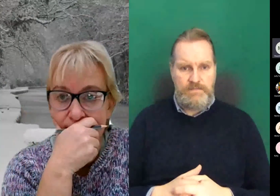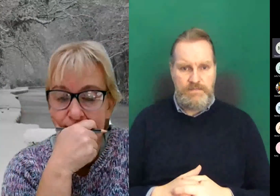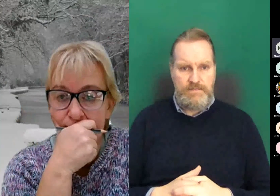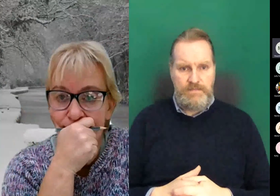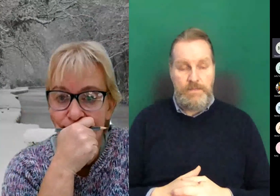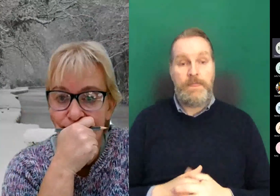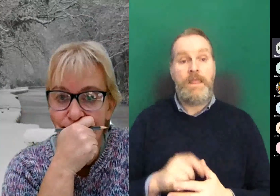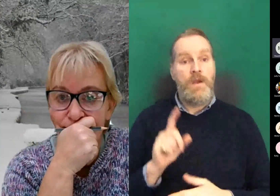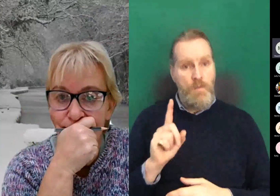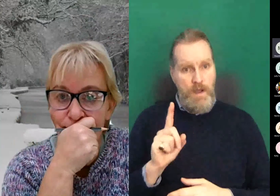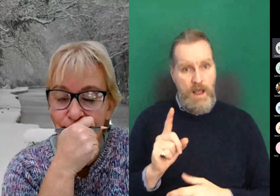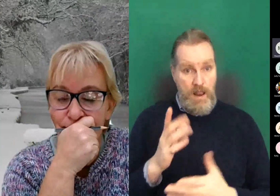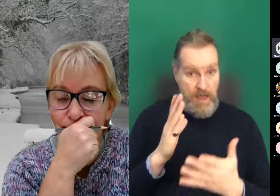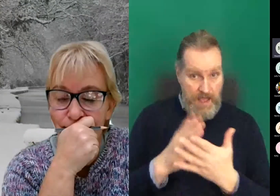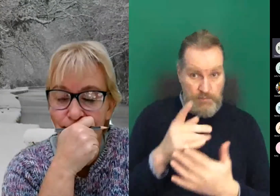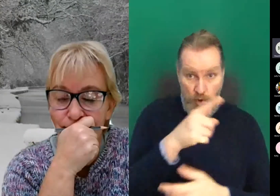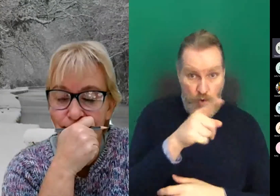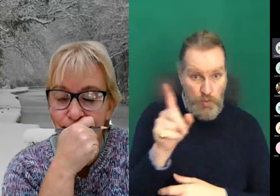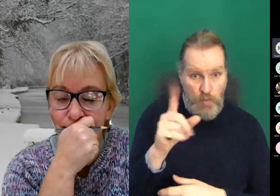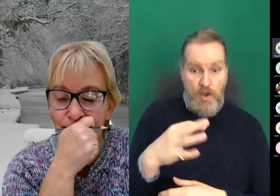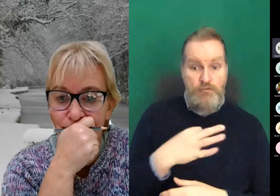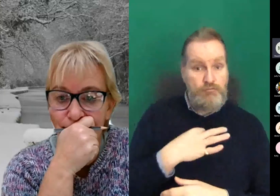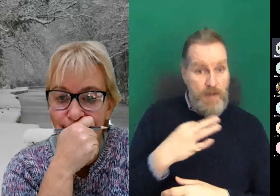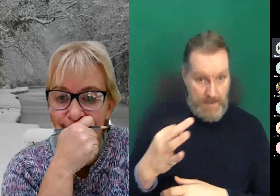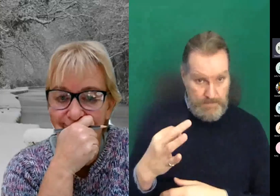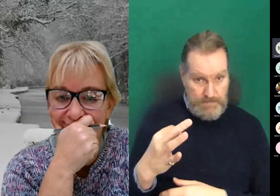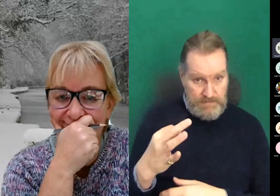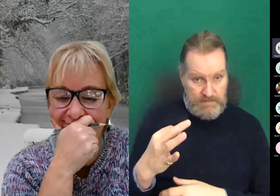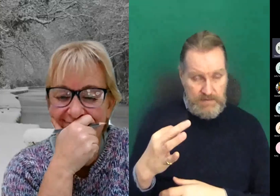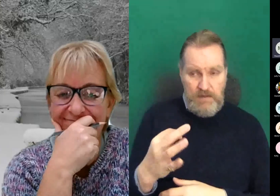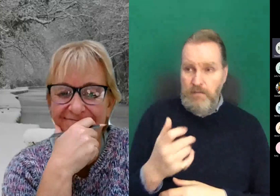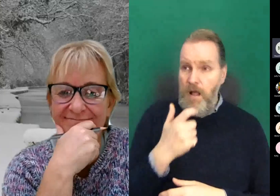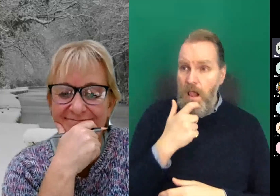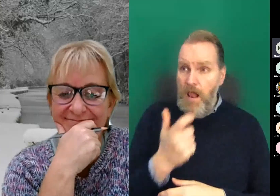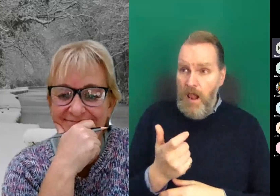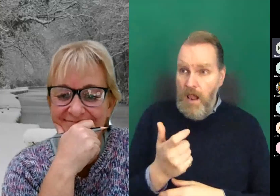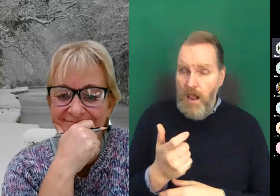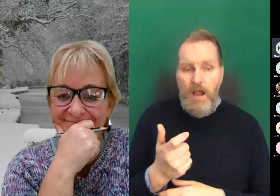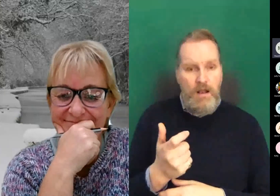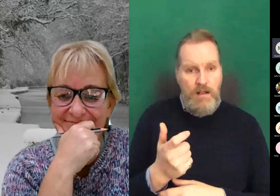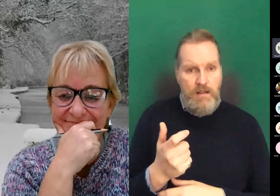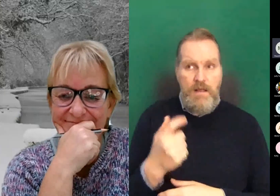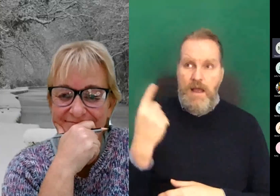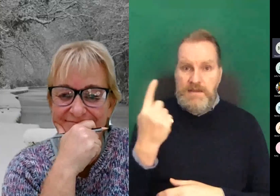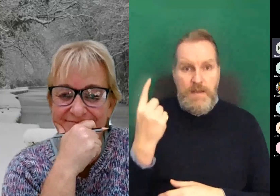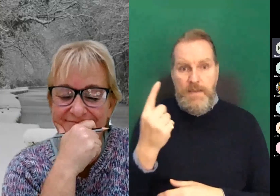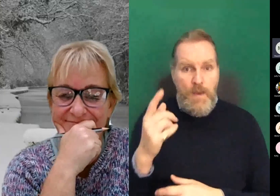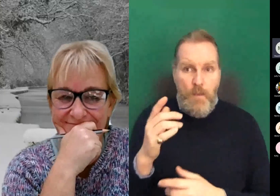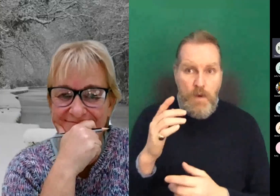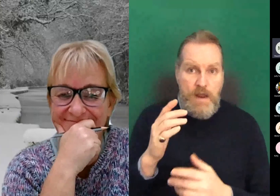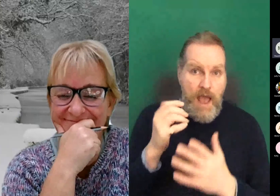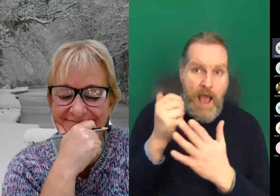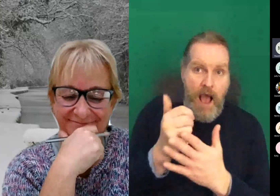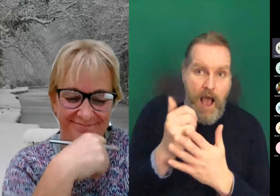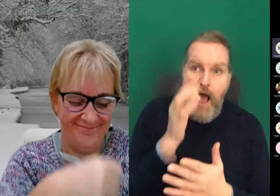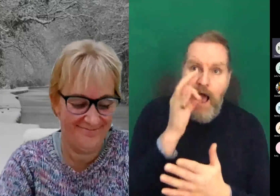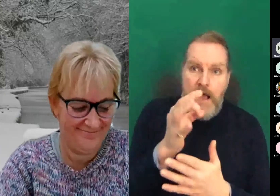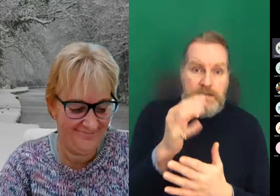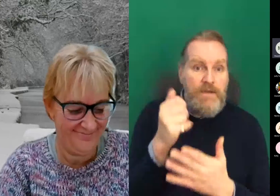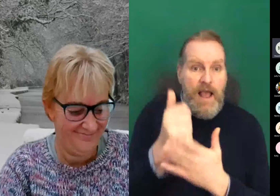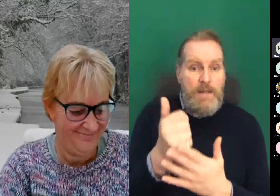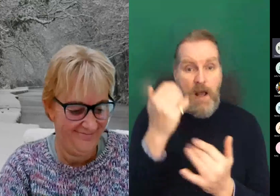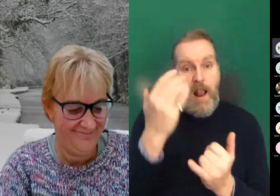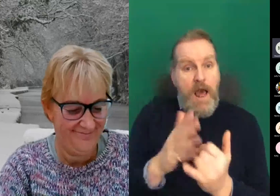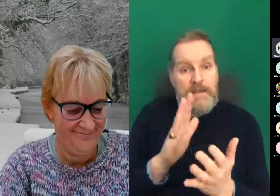While I'm sure all of you reps out there are going to gasp in horror that a member would come to you seeking help at the last minute, because that never